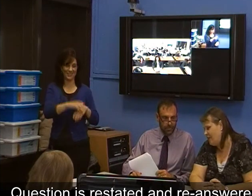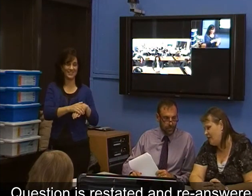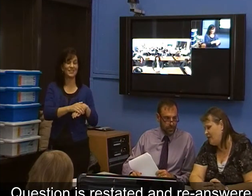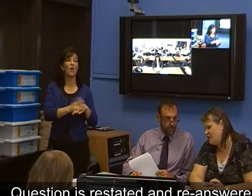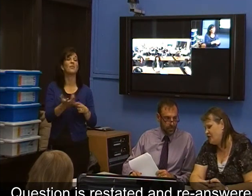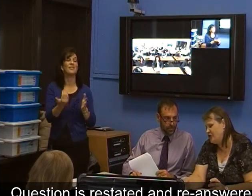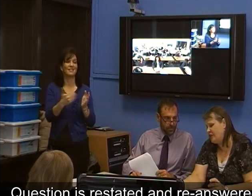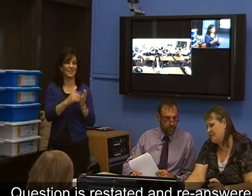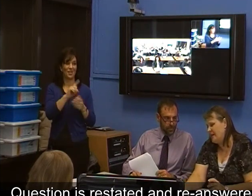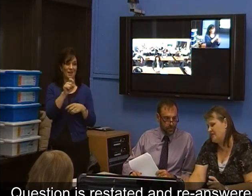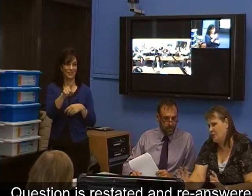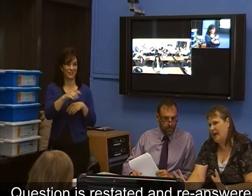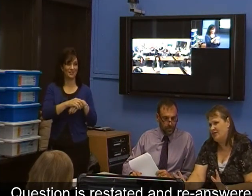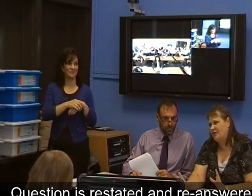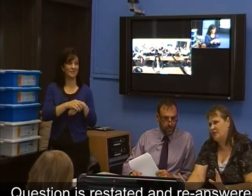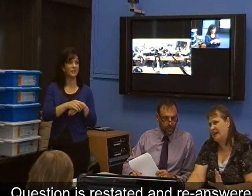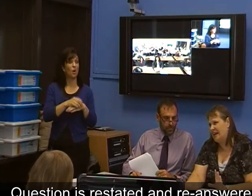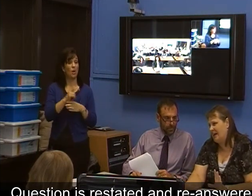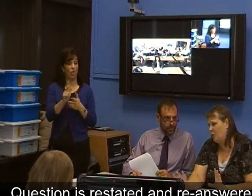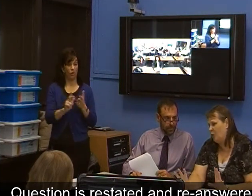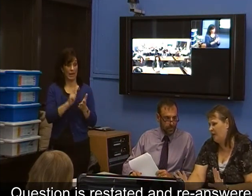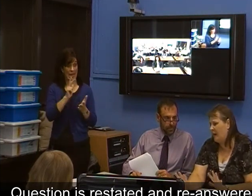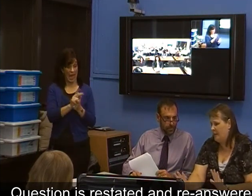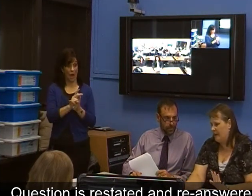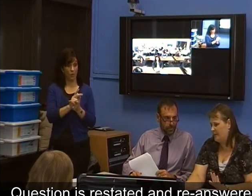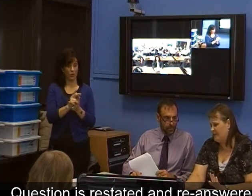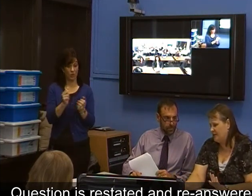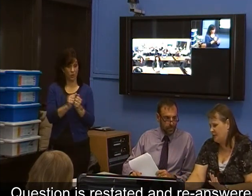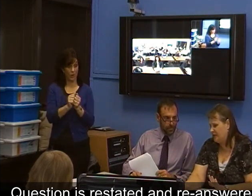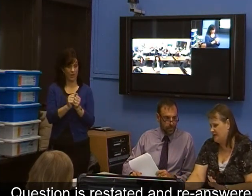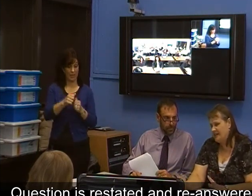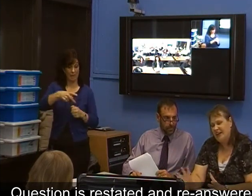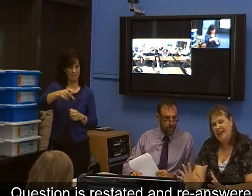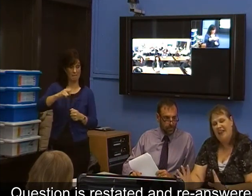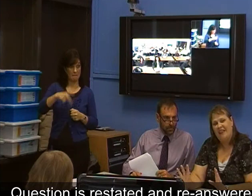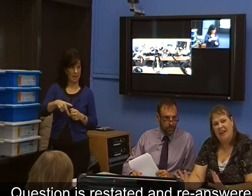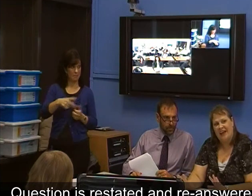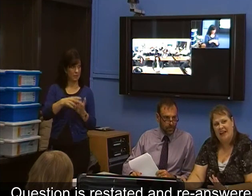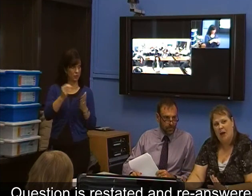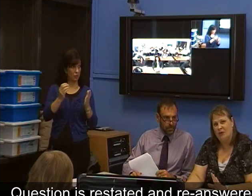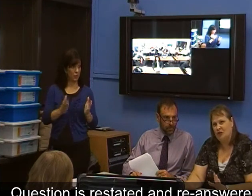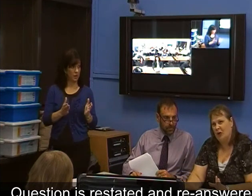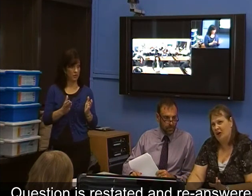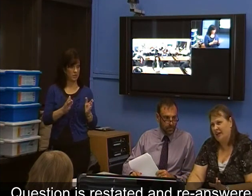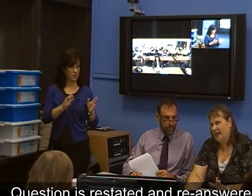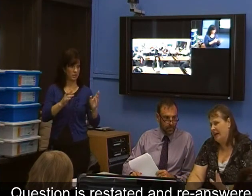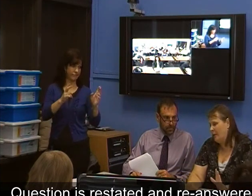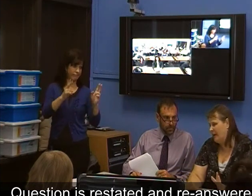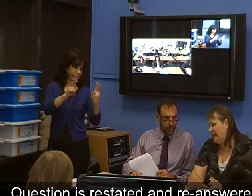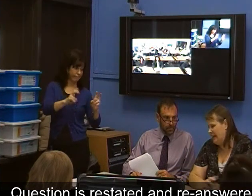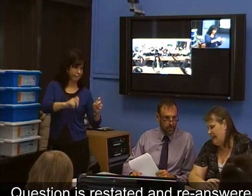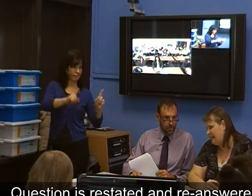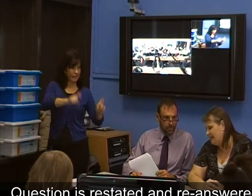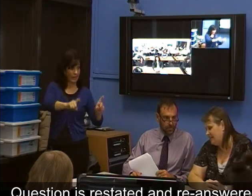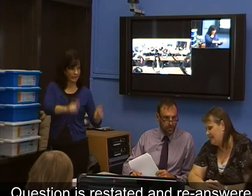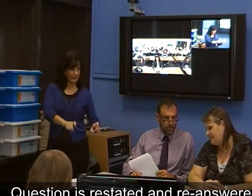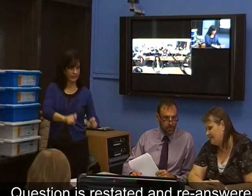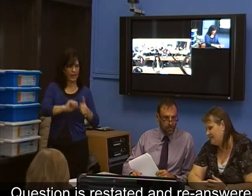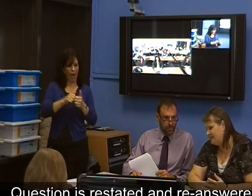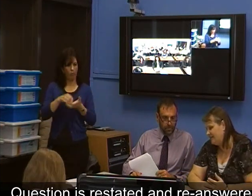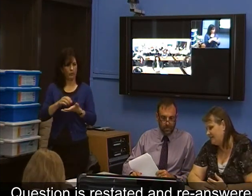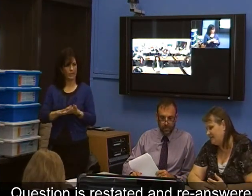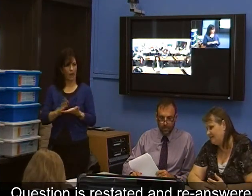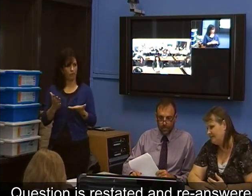if she spends 3 hours of her day with a PIP student, then how would you mark it? And that would be an E.